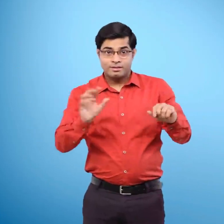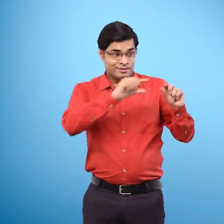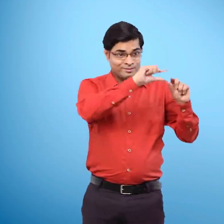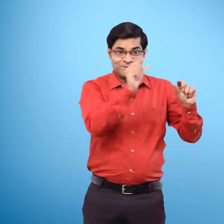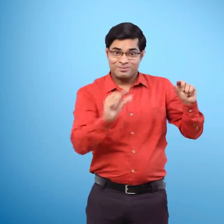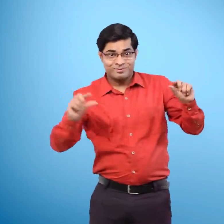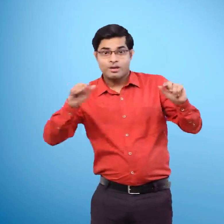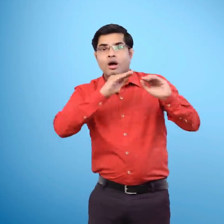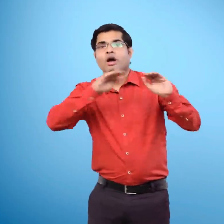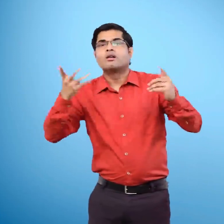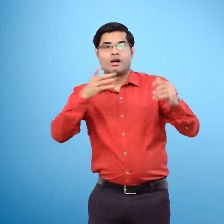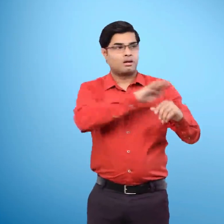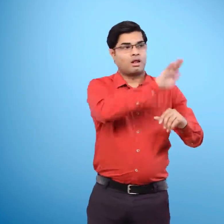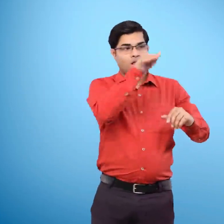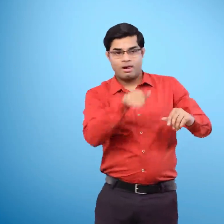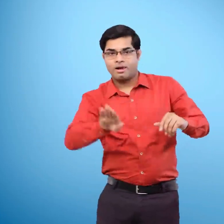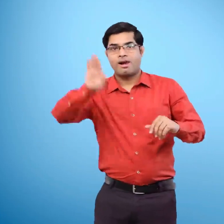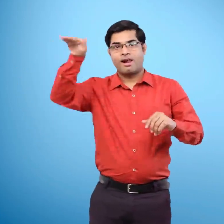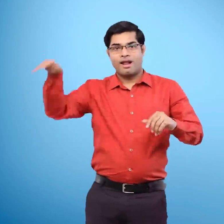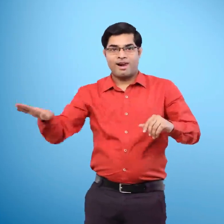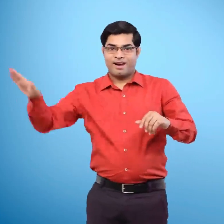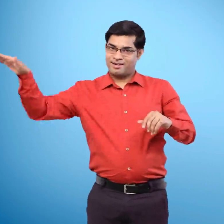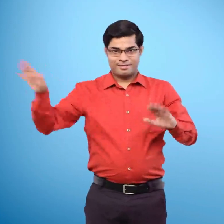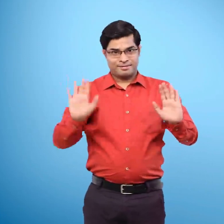with up and down curves.